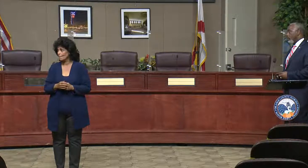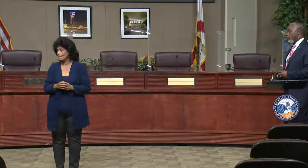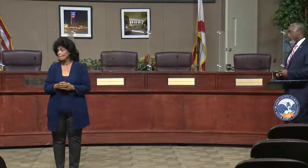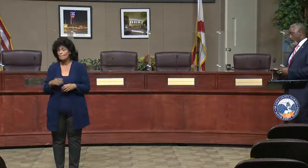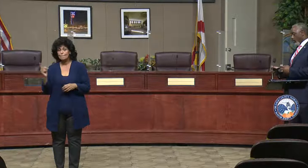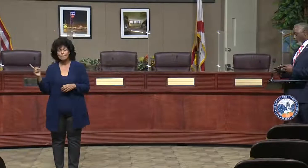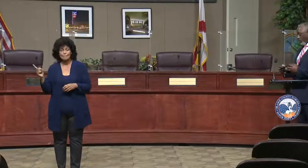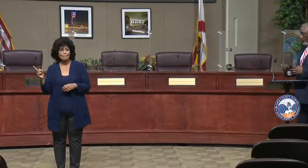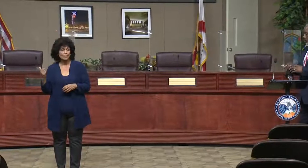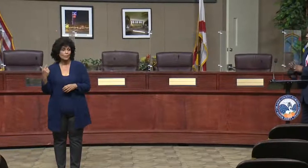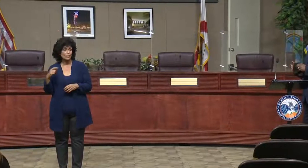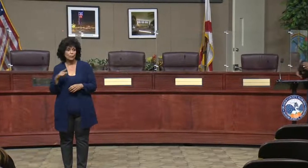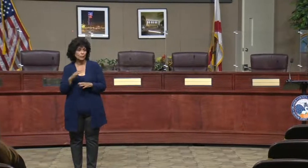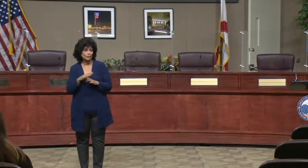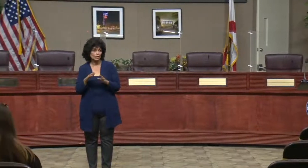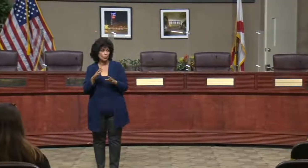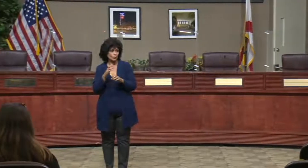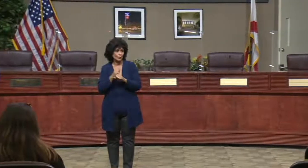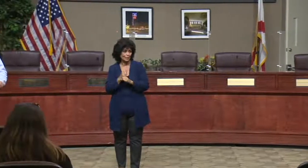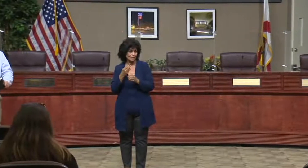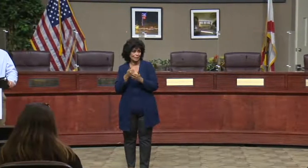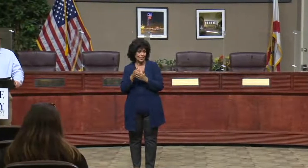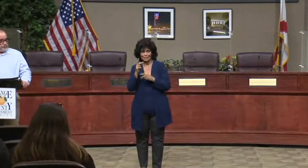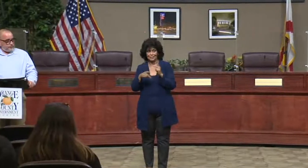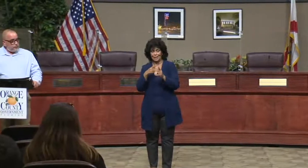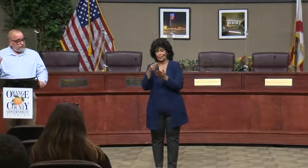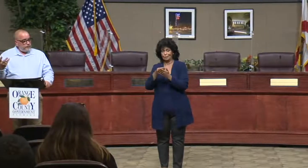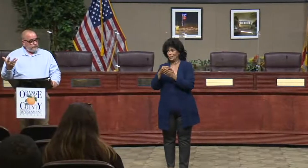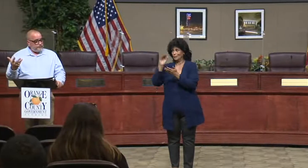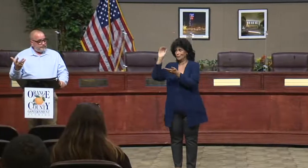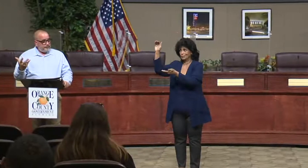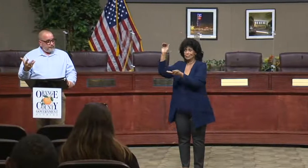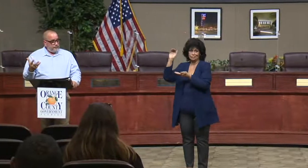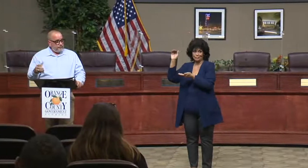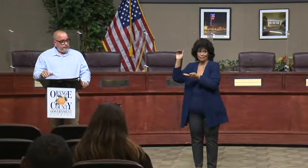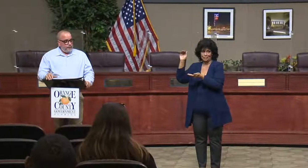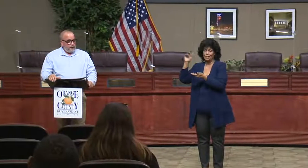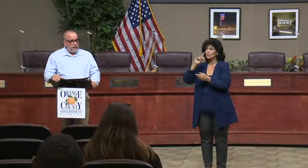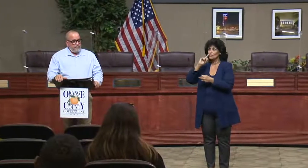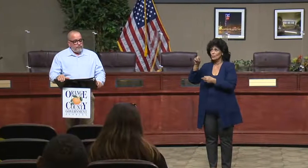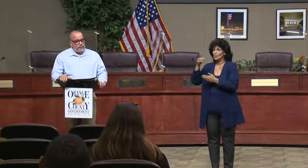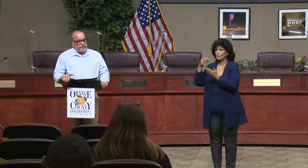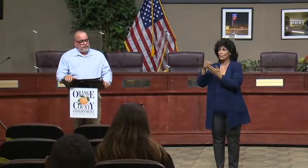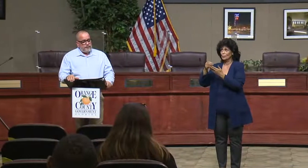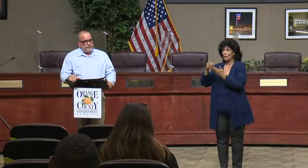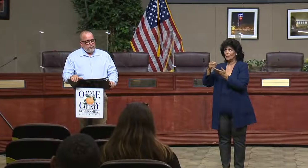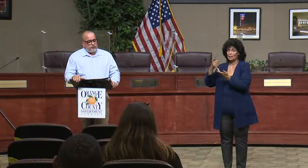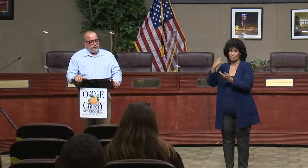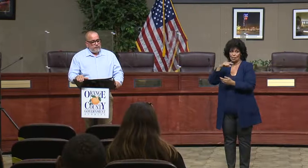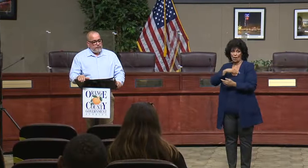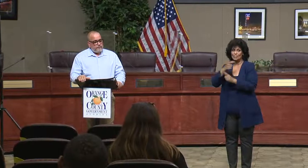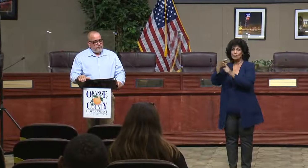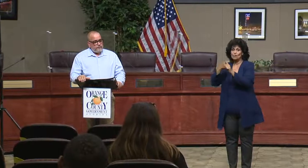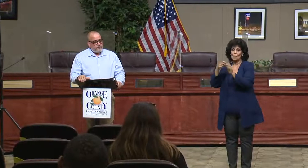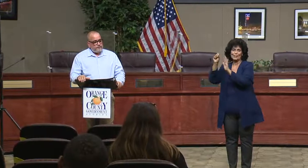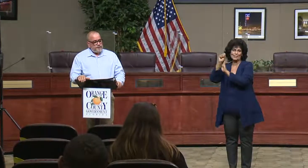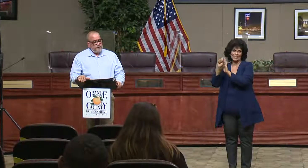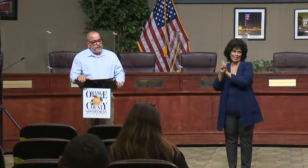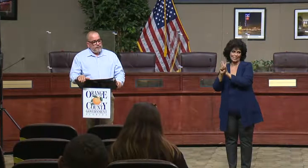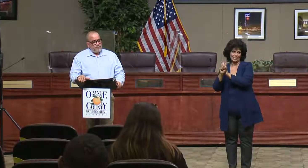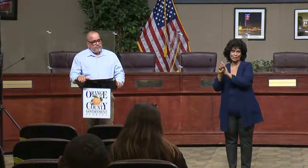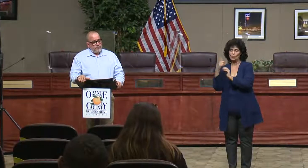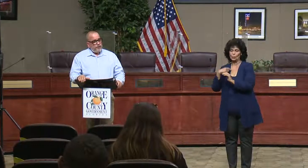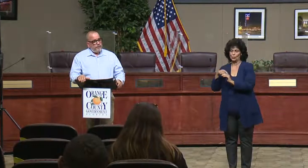So we don't receive allocations like that because it's all come from the state for us, as we are an entity of the